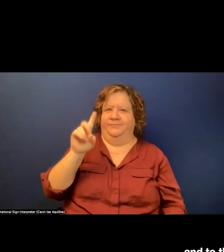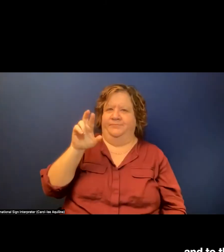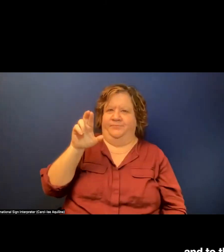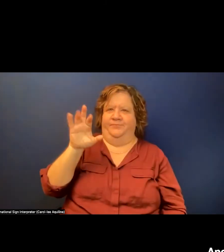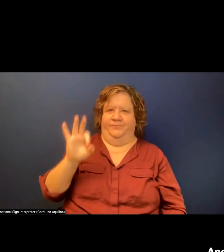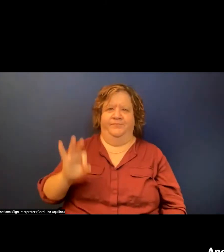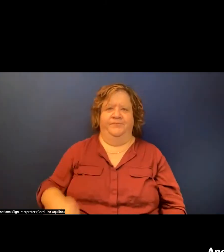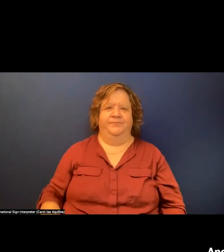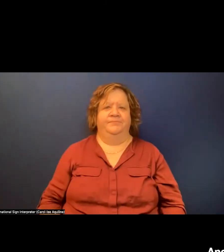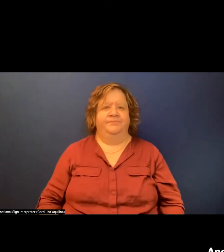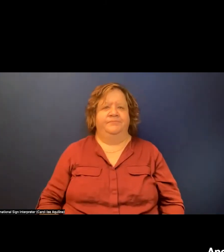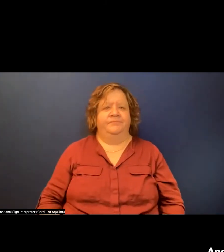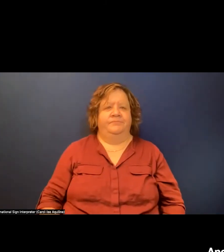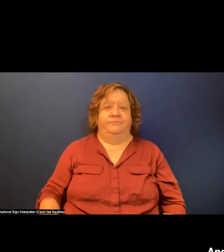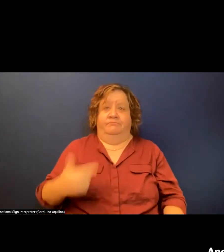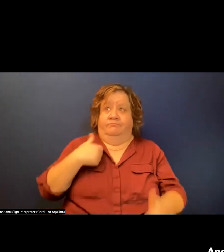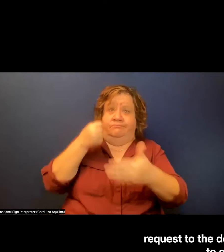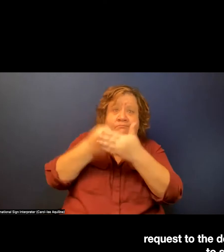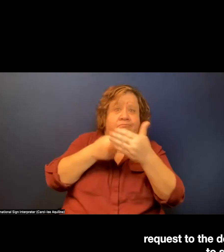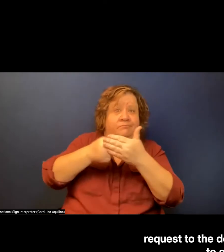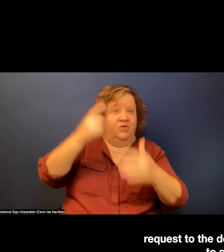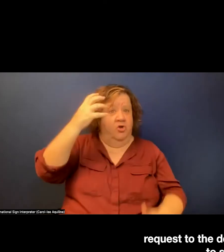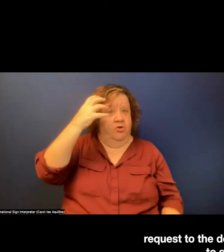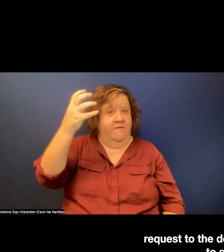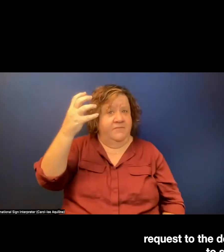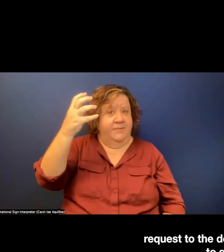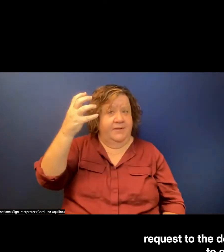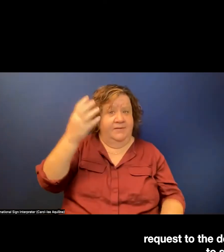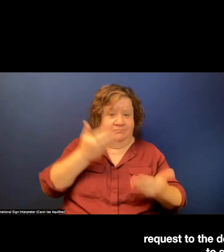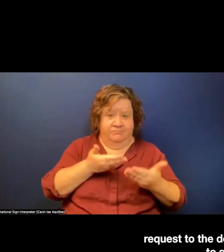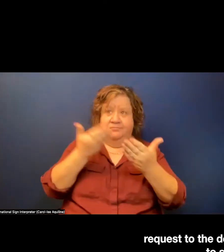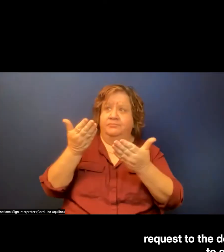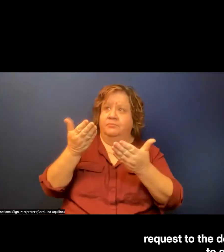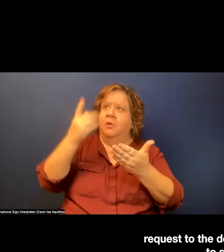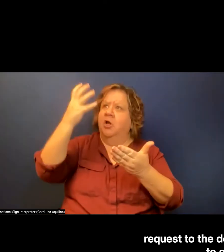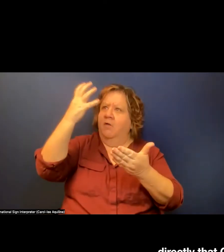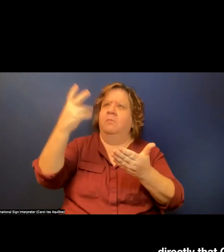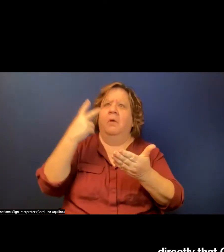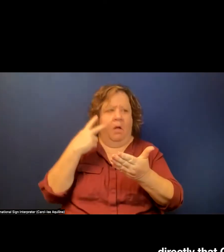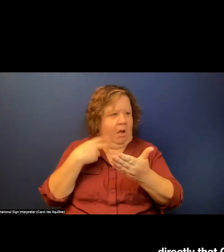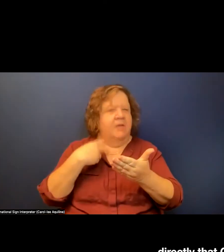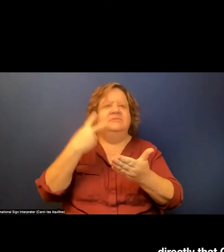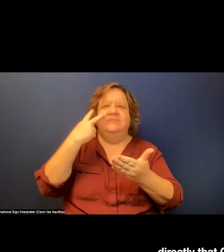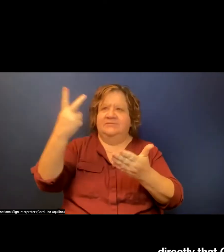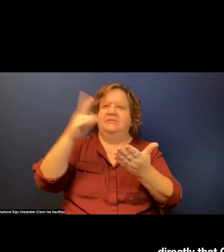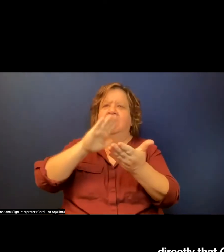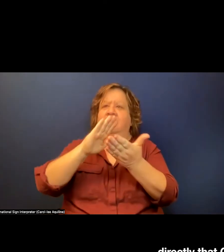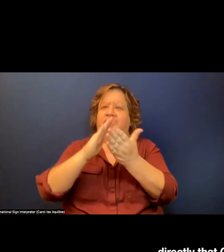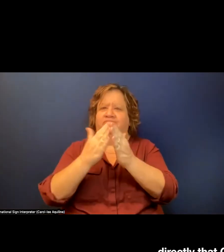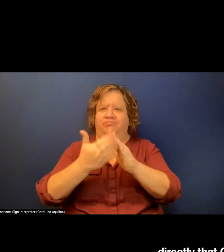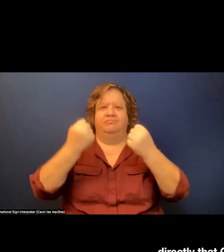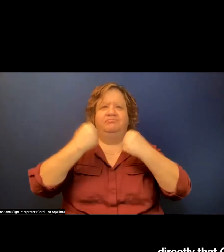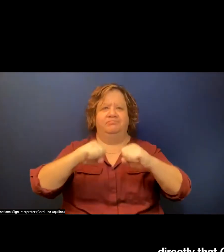submitted to this summit. And I also request to the development agency to support directly